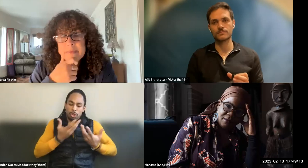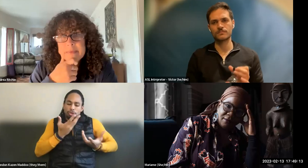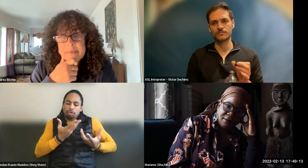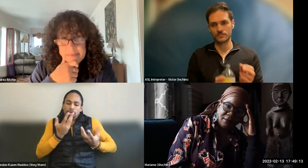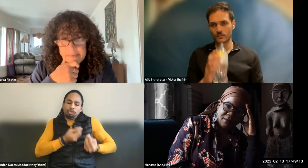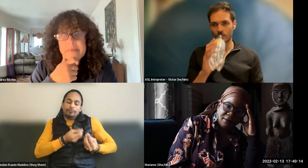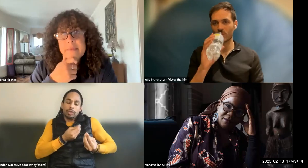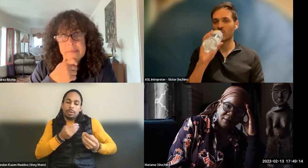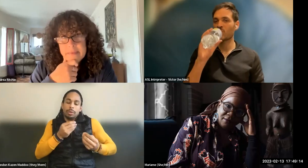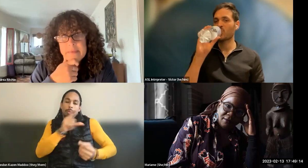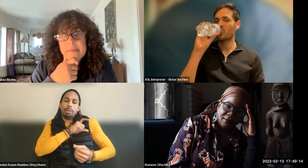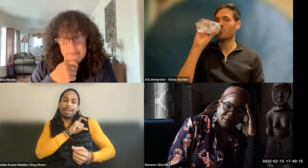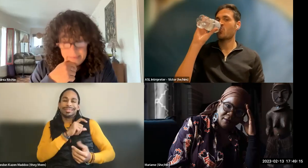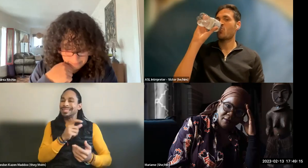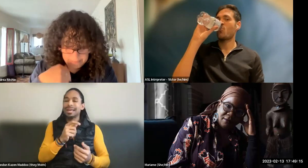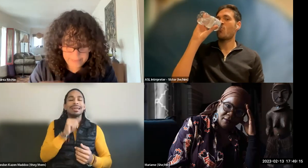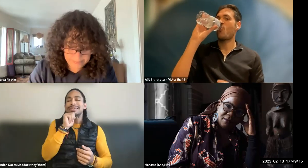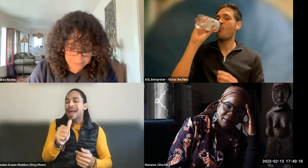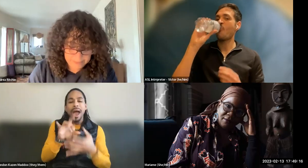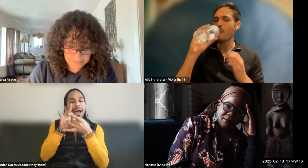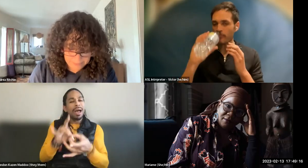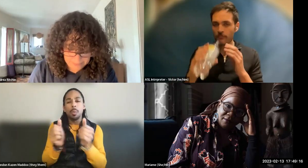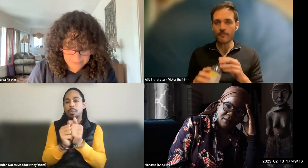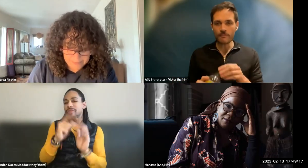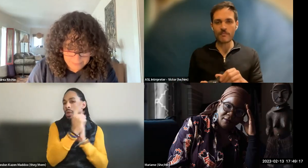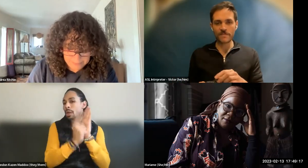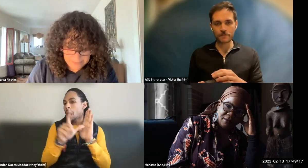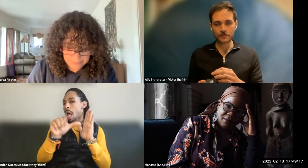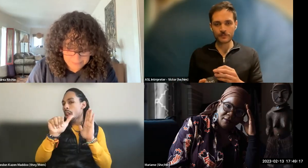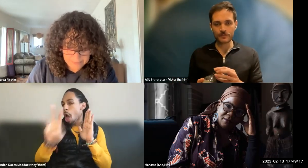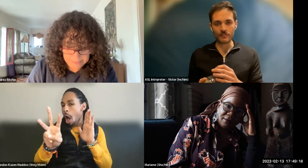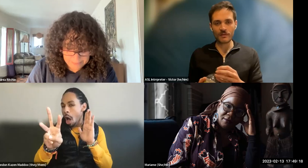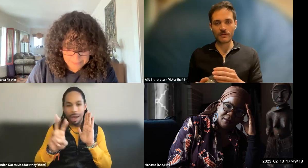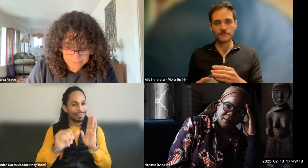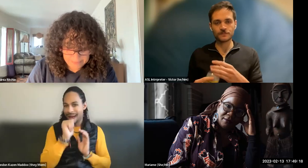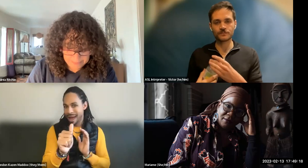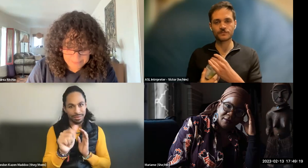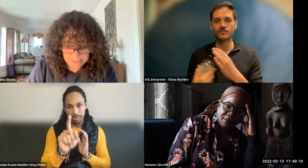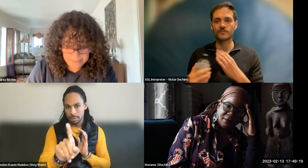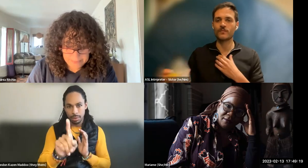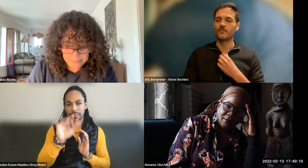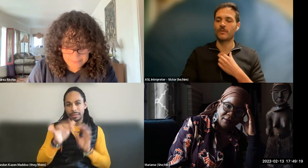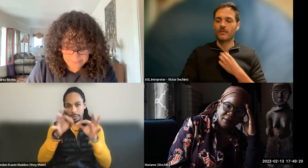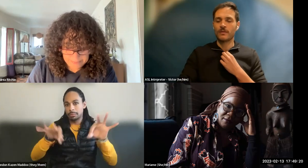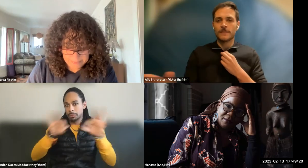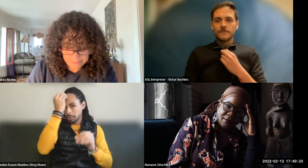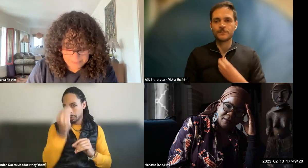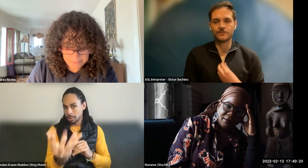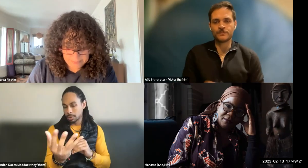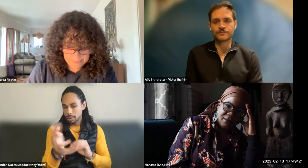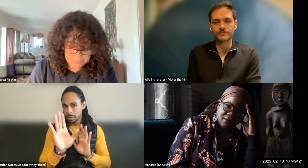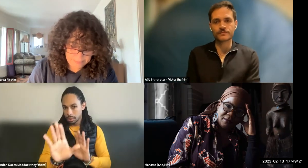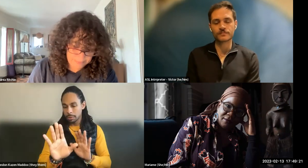law. I think that's really important to kind of name and put out on the table. Soft